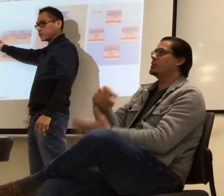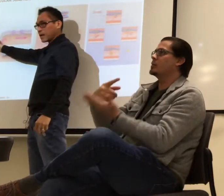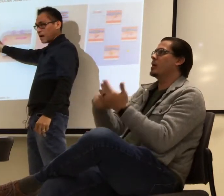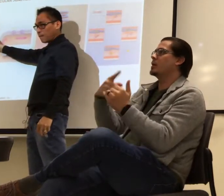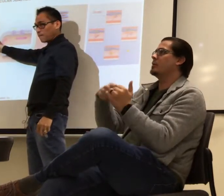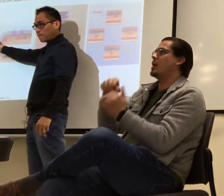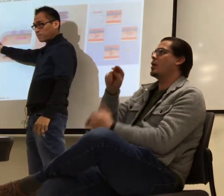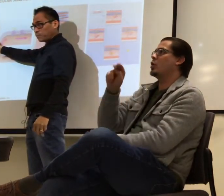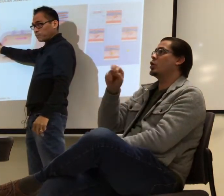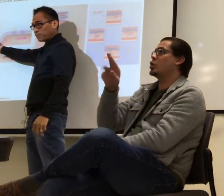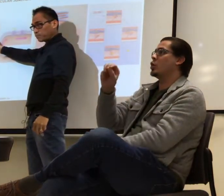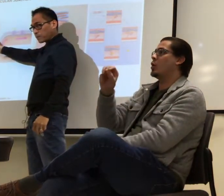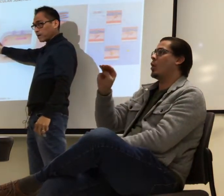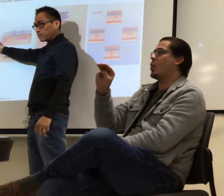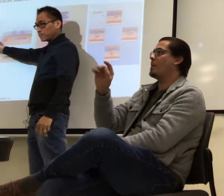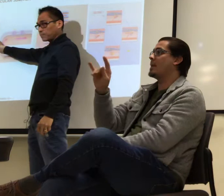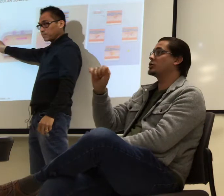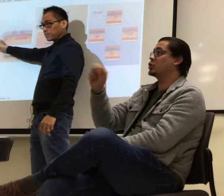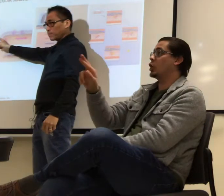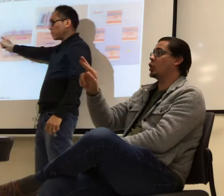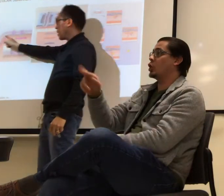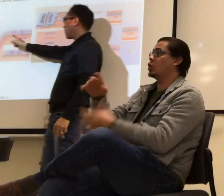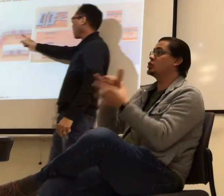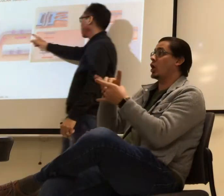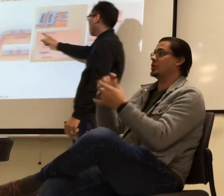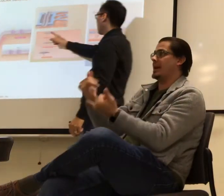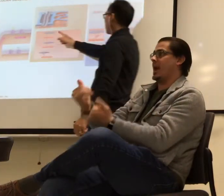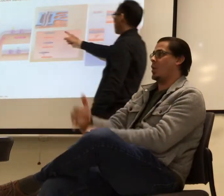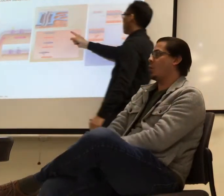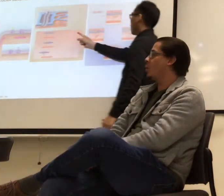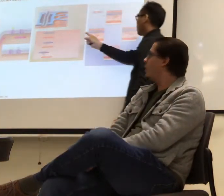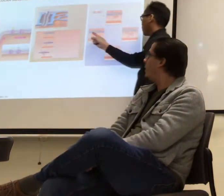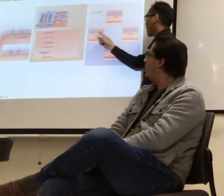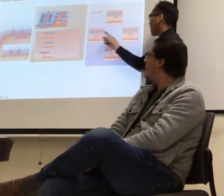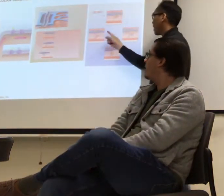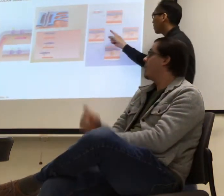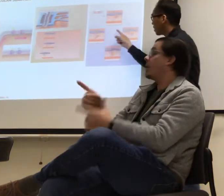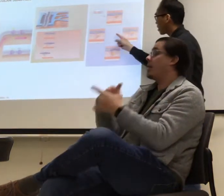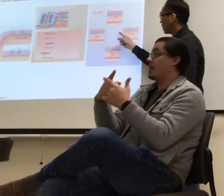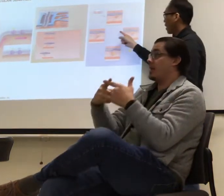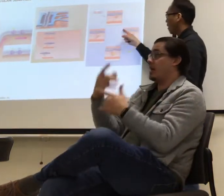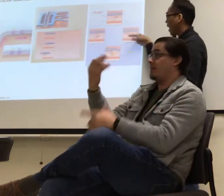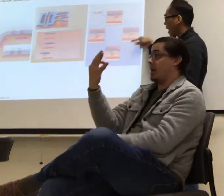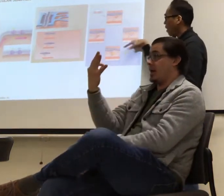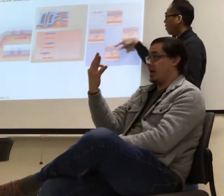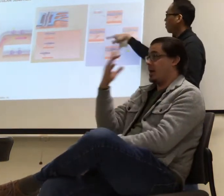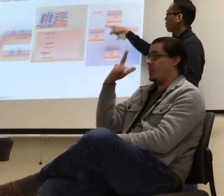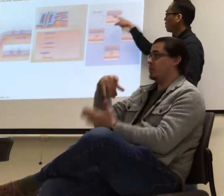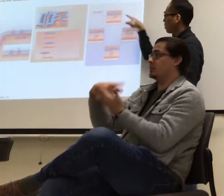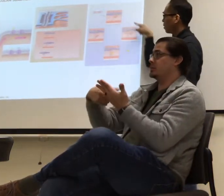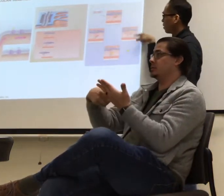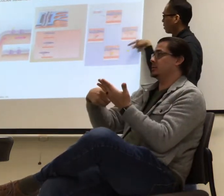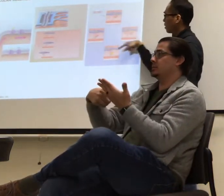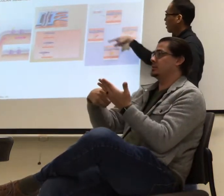neuromuscular junction now. Okay. And then on Friday, I'll talk about